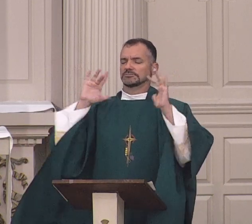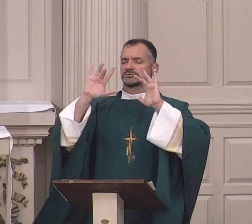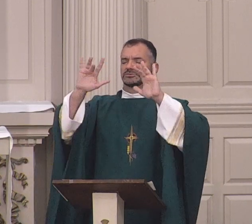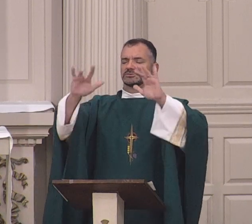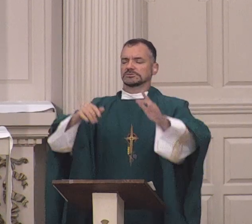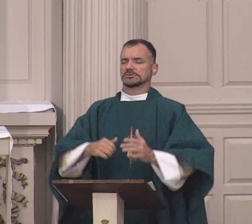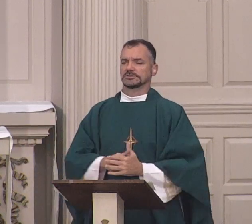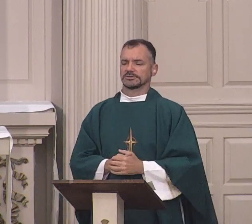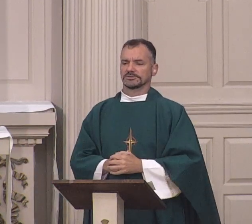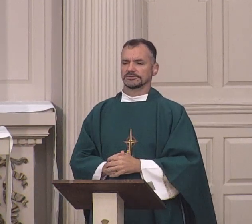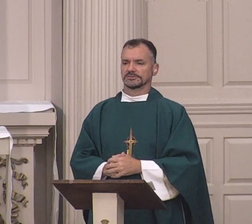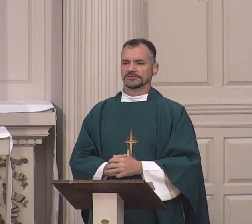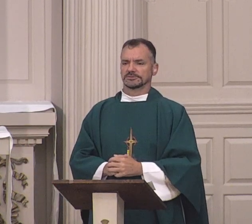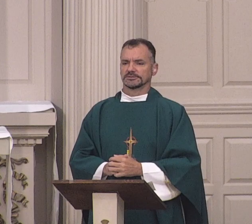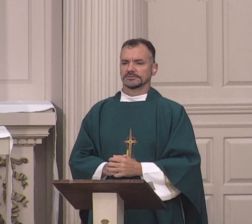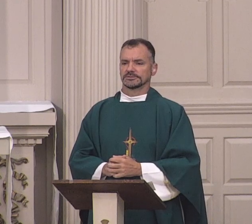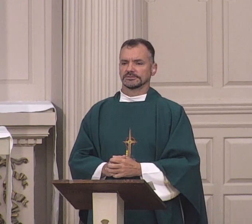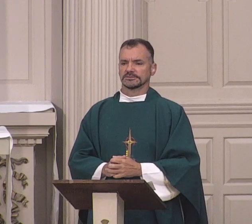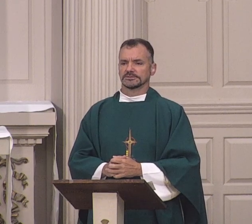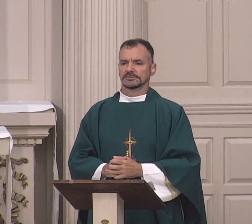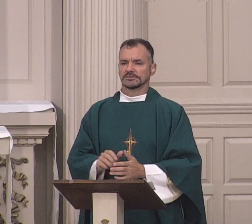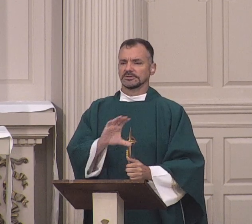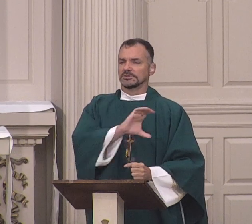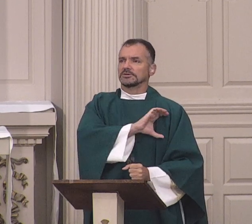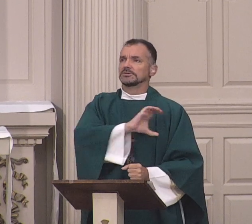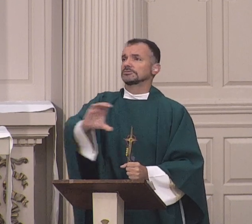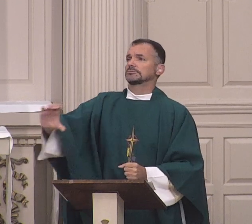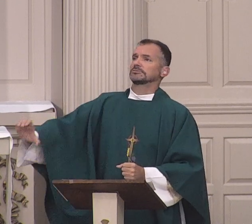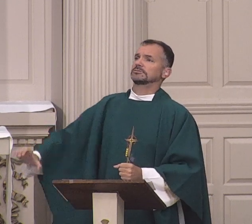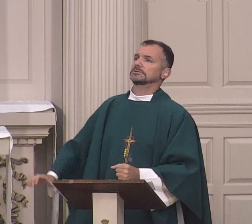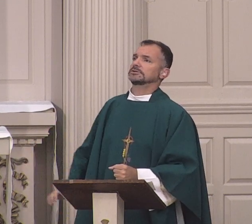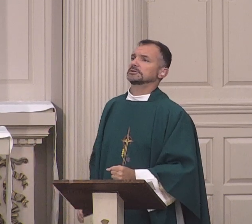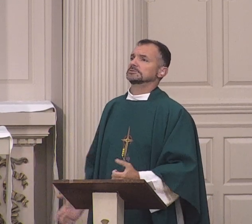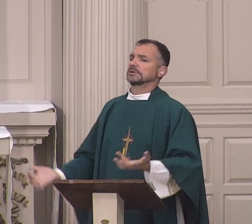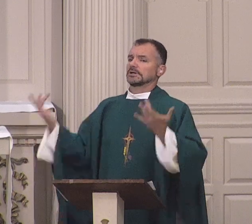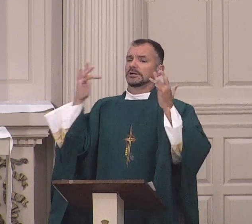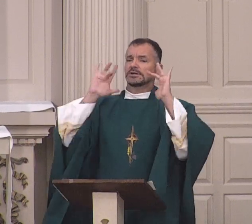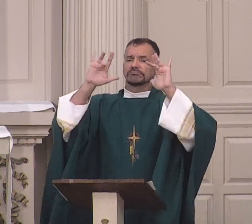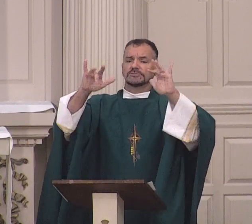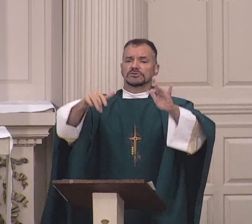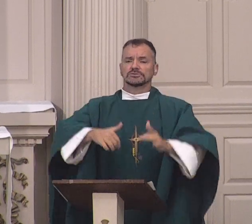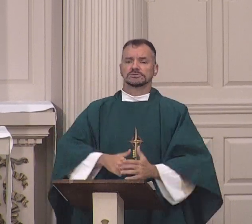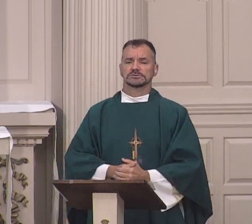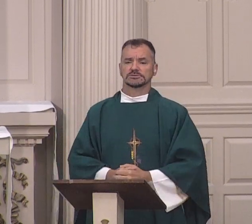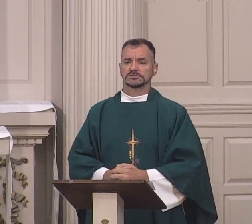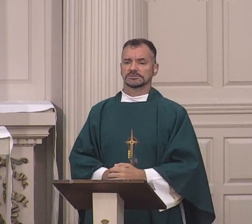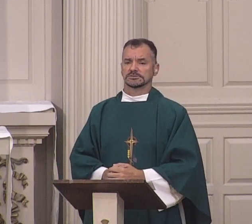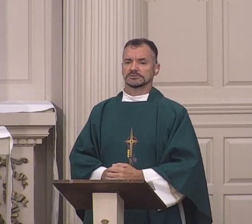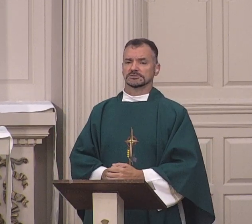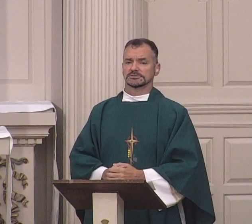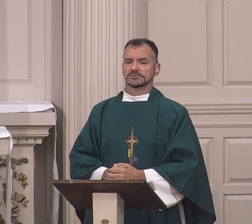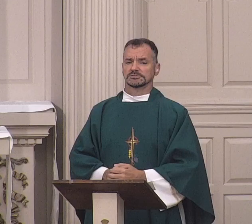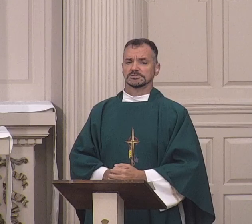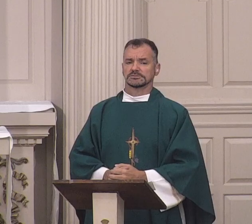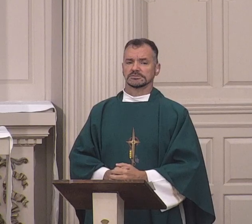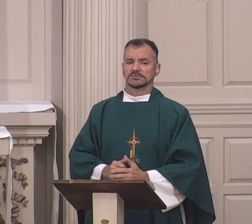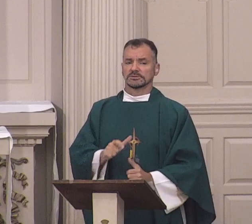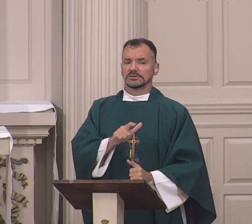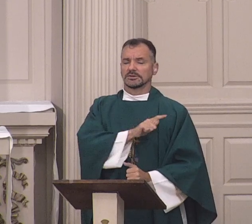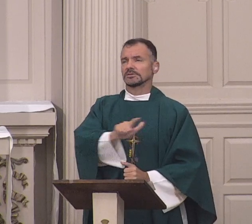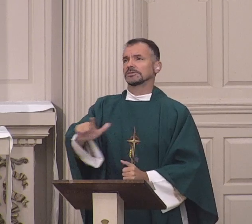Lord, have mercy. Lord, have mercy. Christ, have mercy.